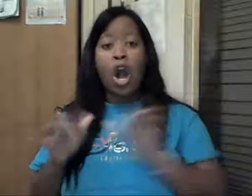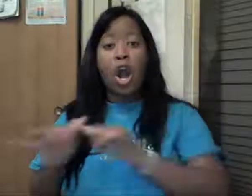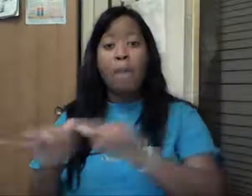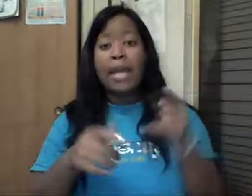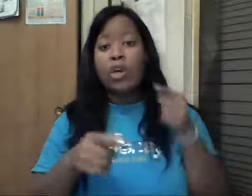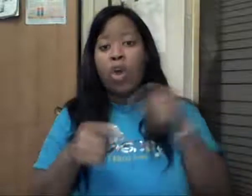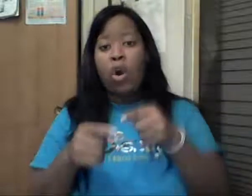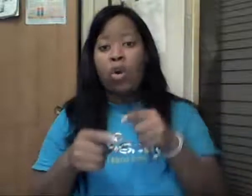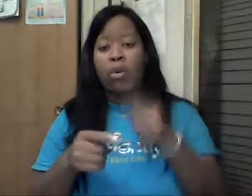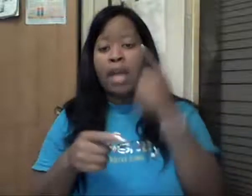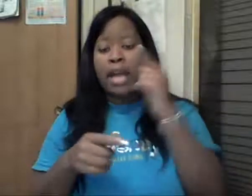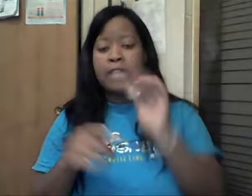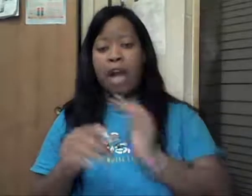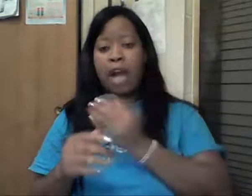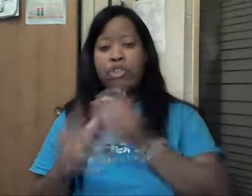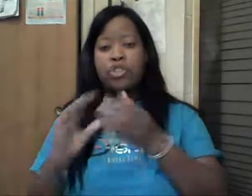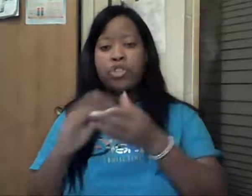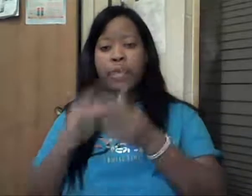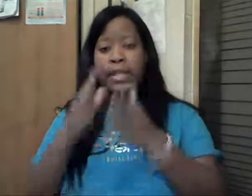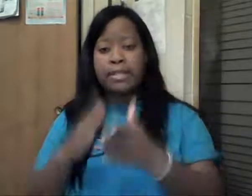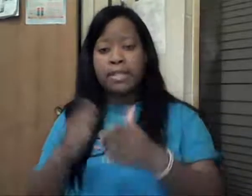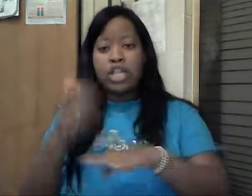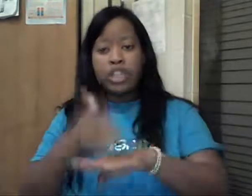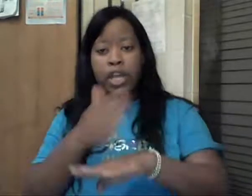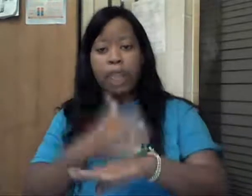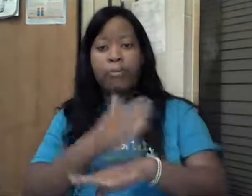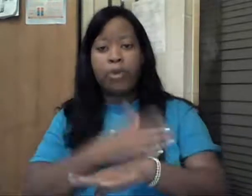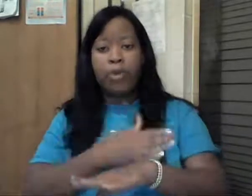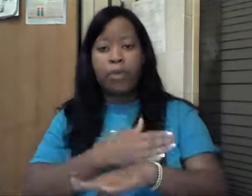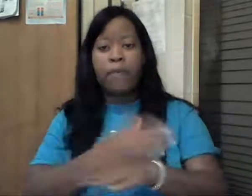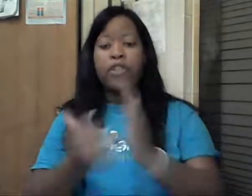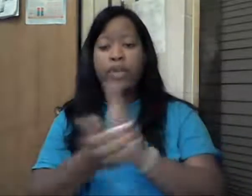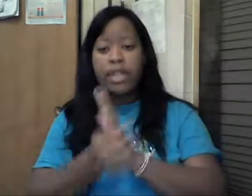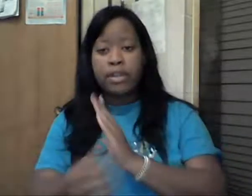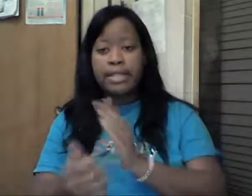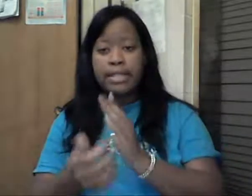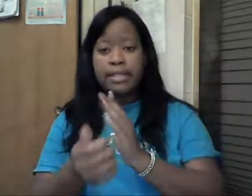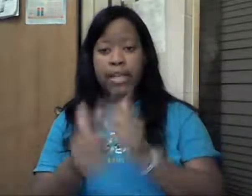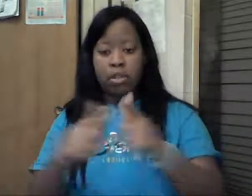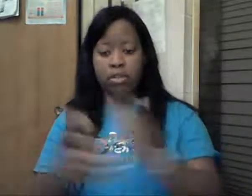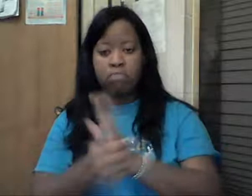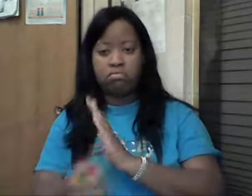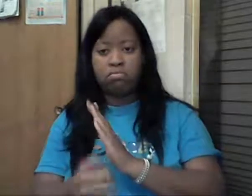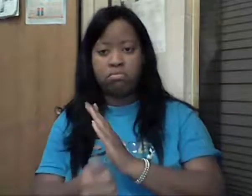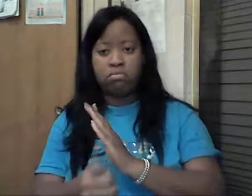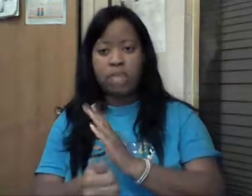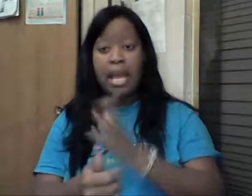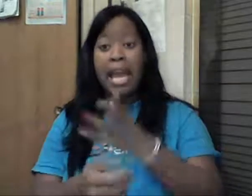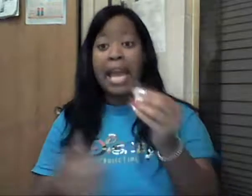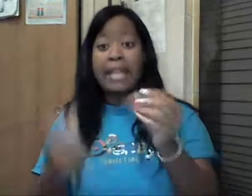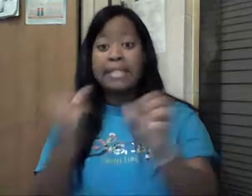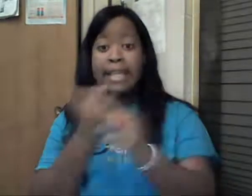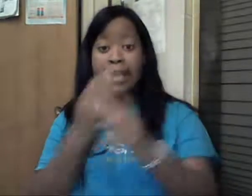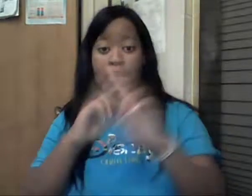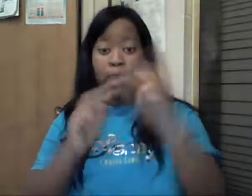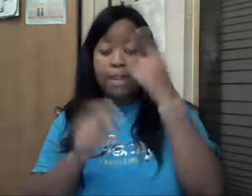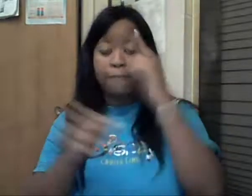Our main goal is for our students to improve their literacy skills and to get them ready for